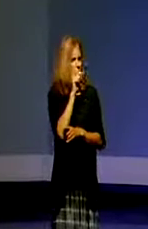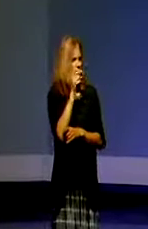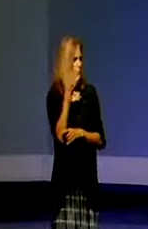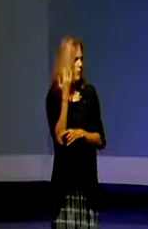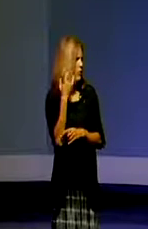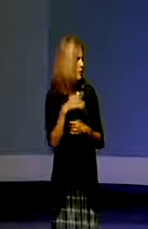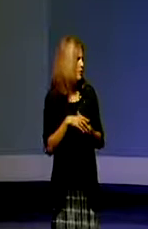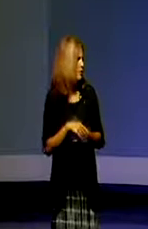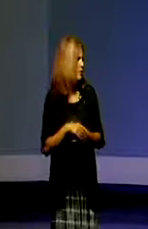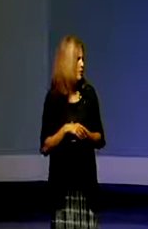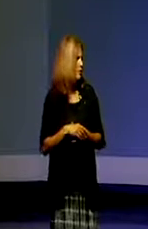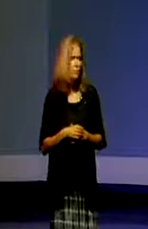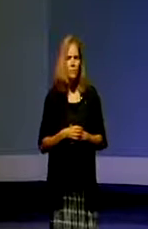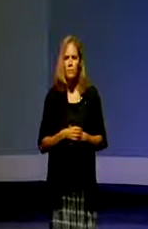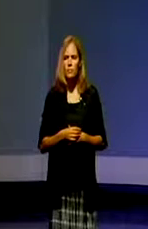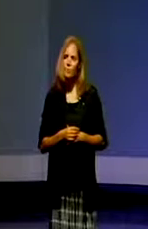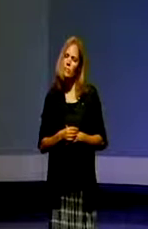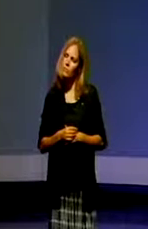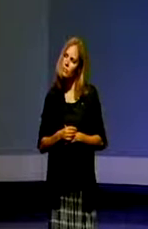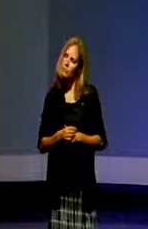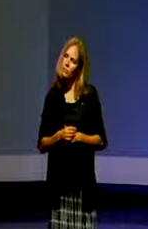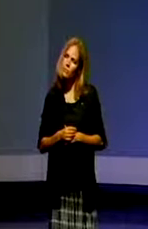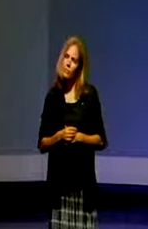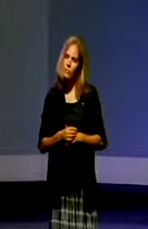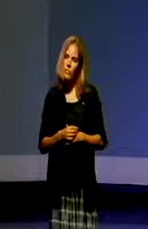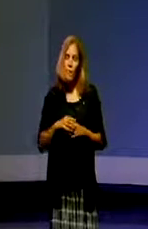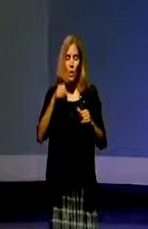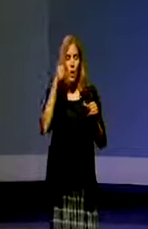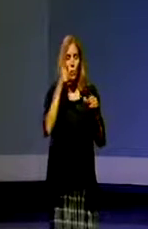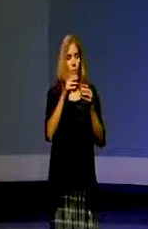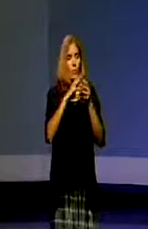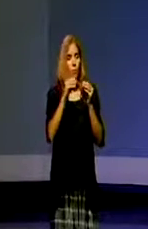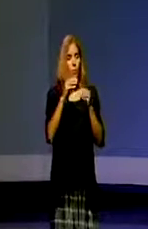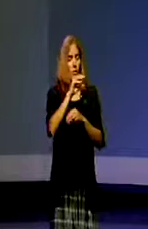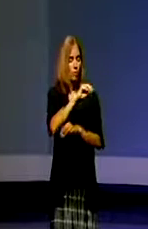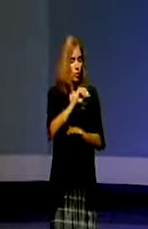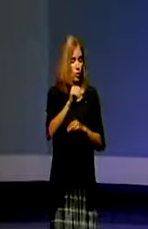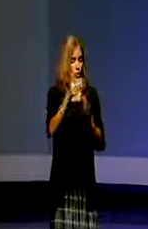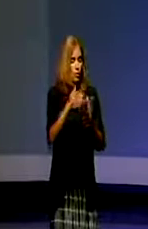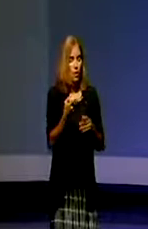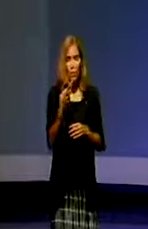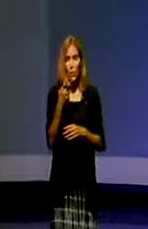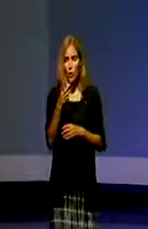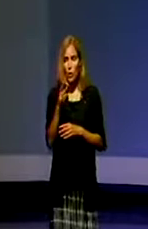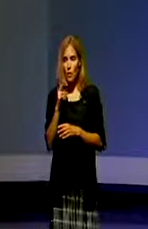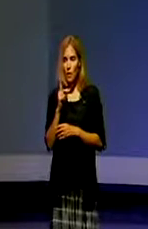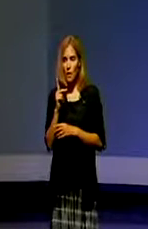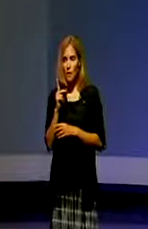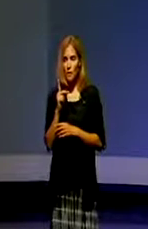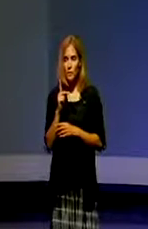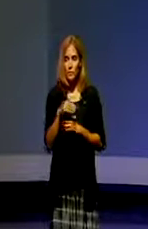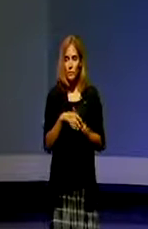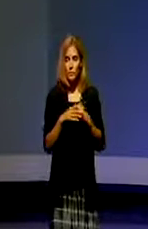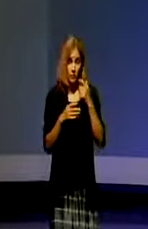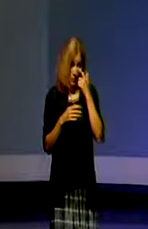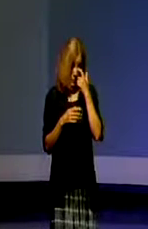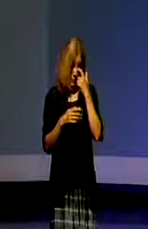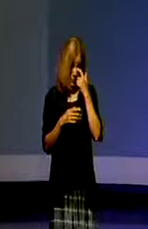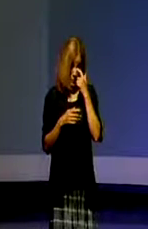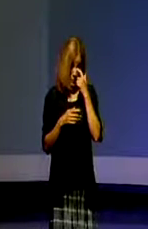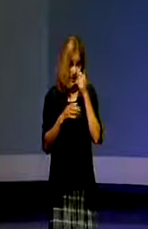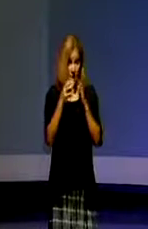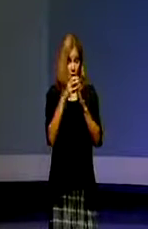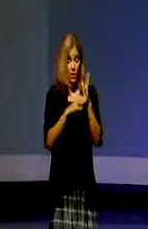before in Jesus's parables? Remember the parable of the sower? All you have to do is look back a little bit earlier in chapter